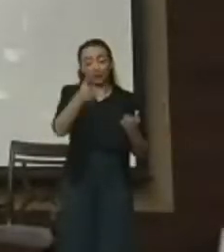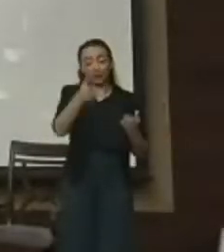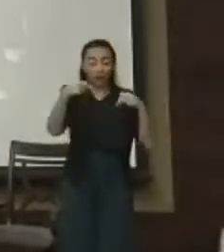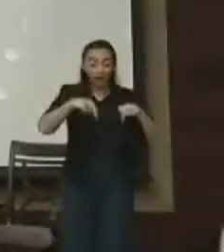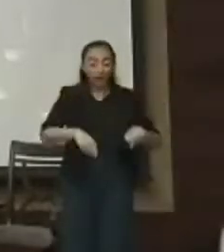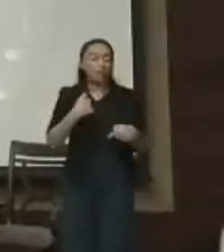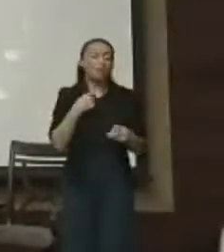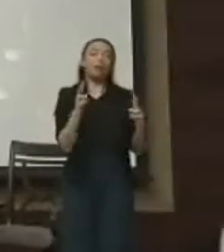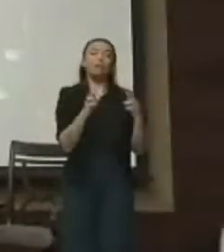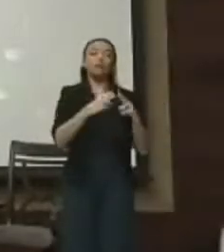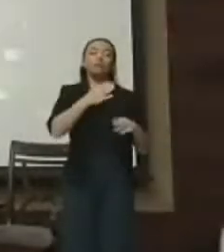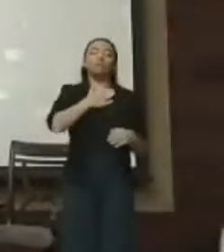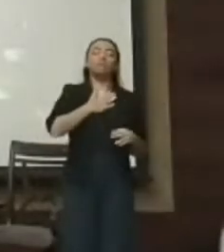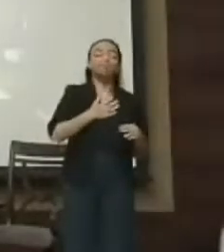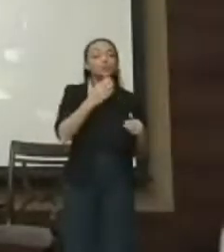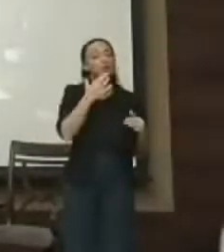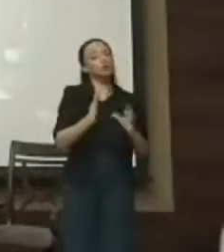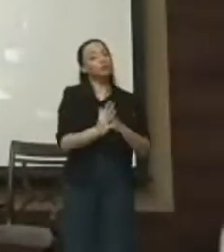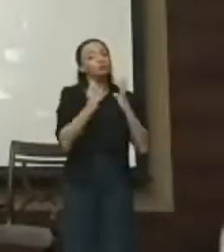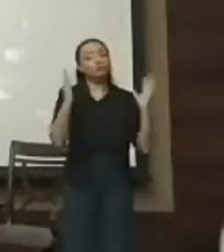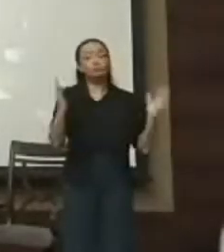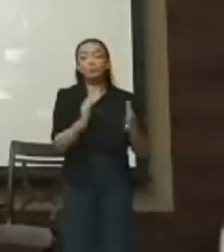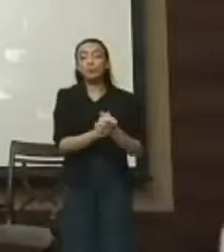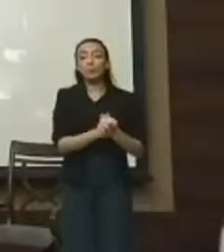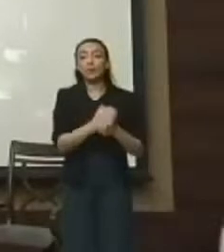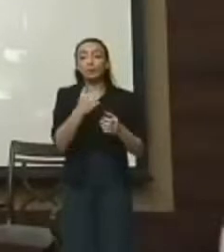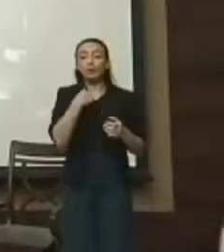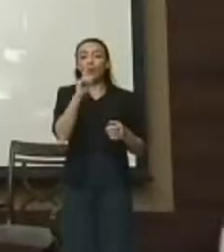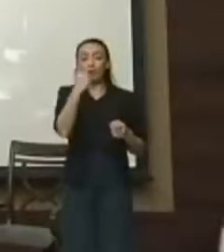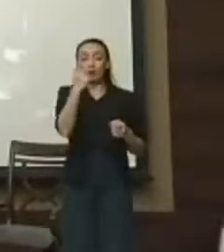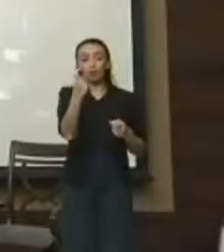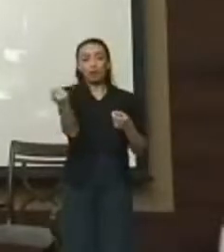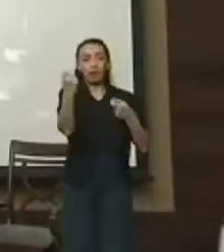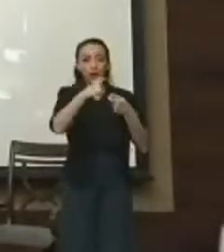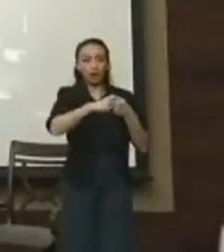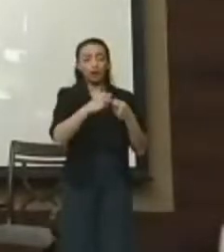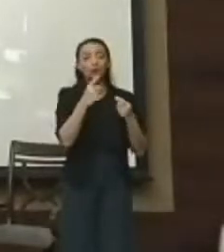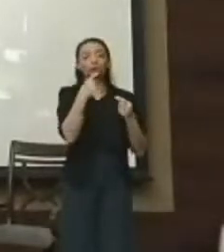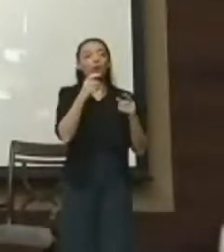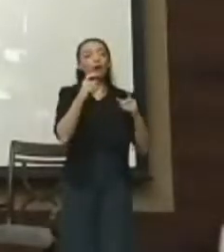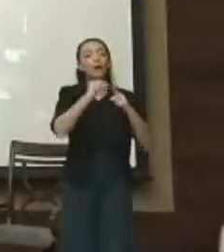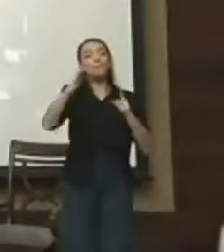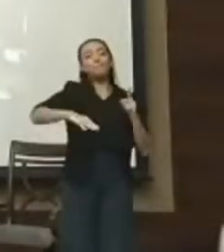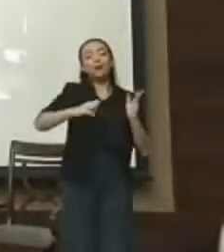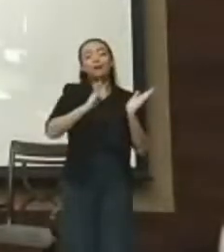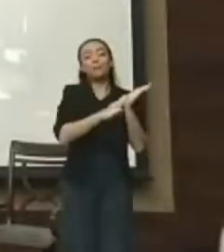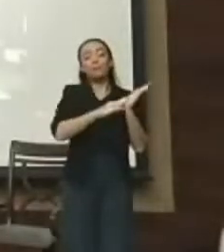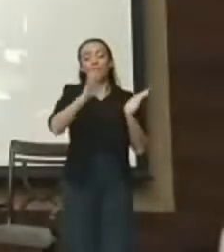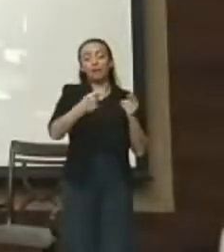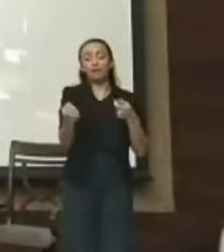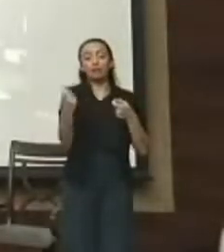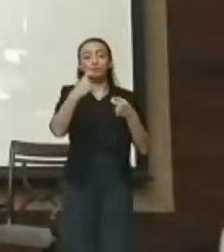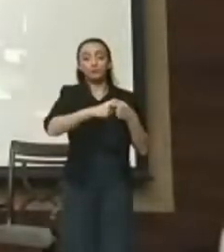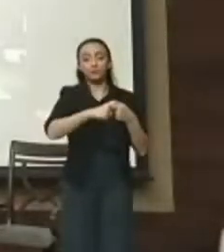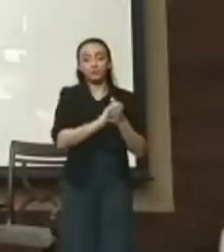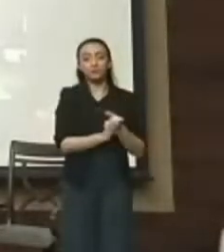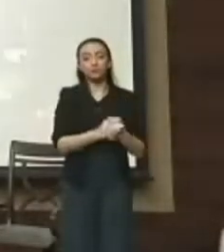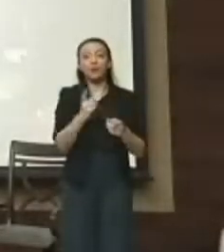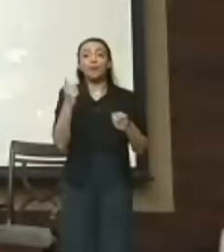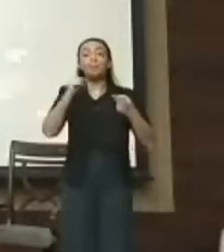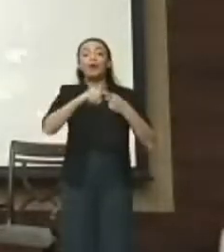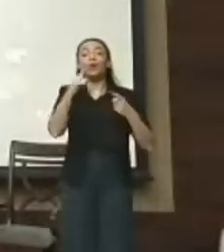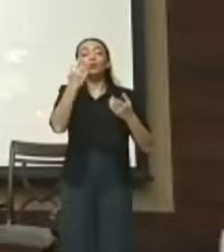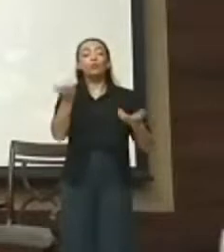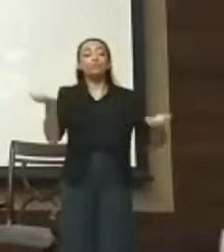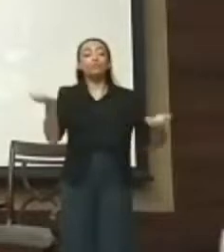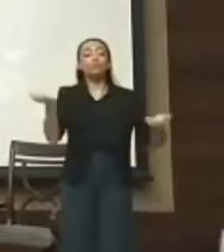us. We will also have shortly joining us some of the members of parliaments. We have this happening in collaboration